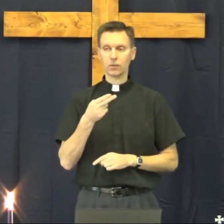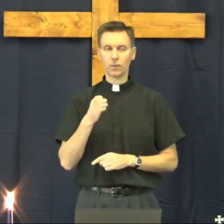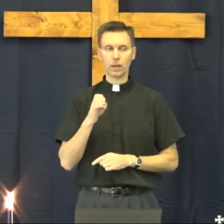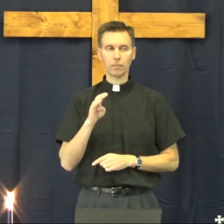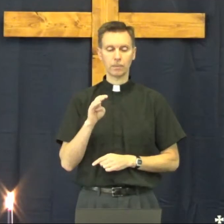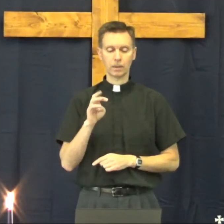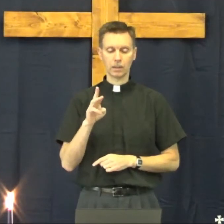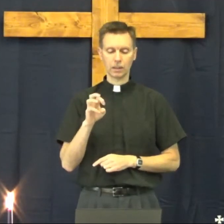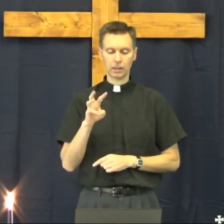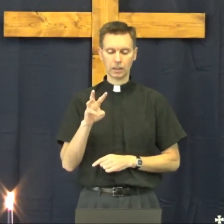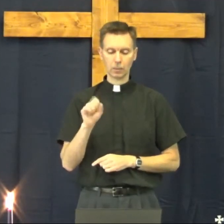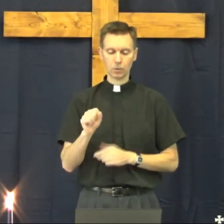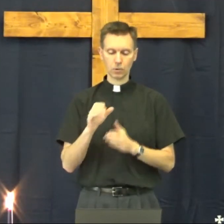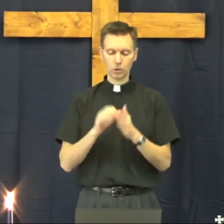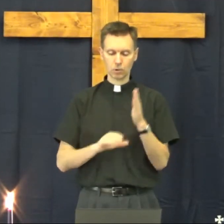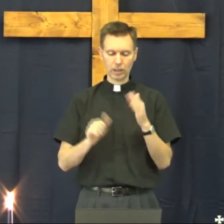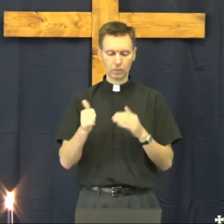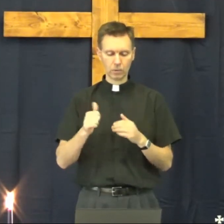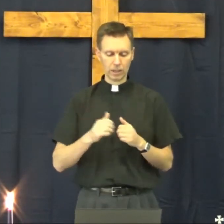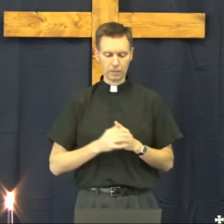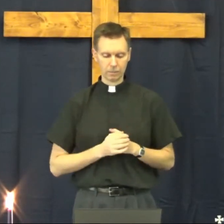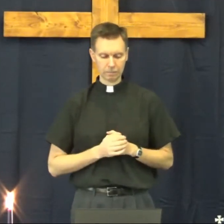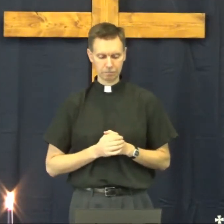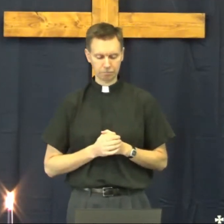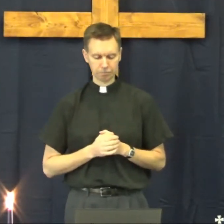from Hebrews chapter 10.